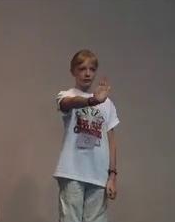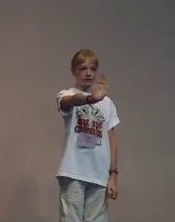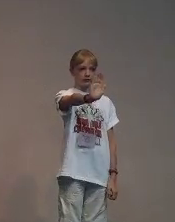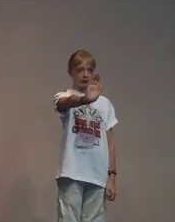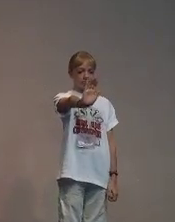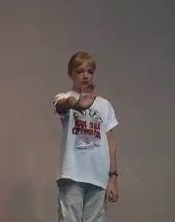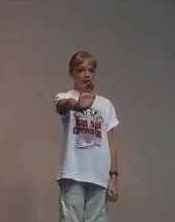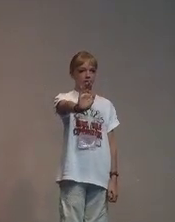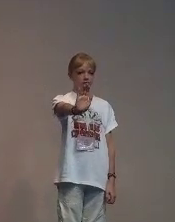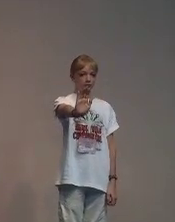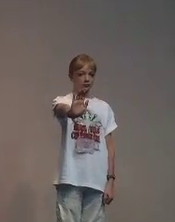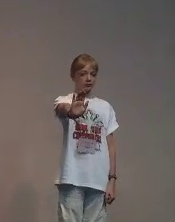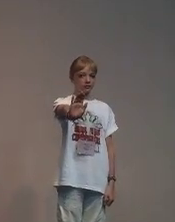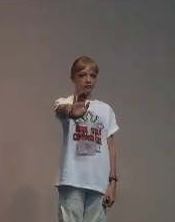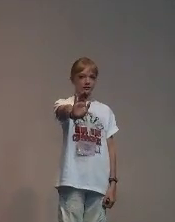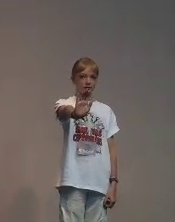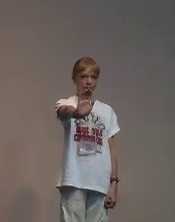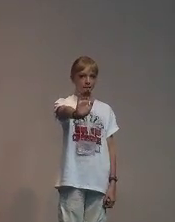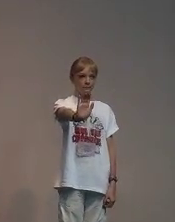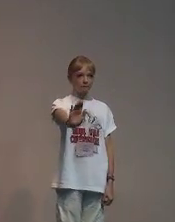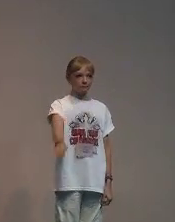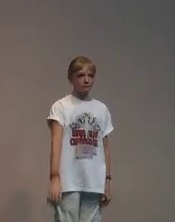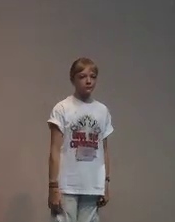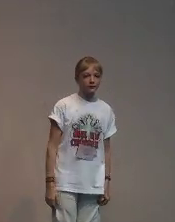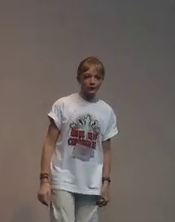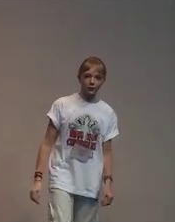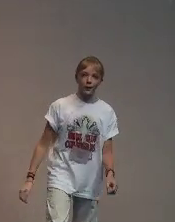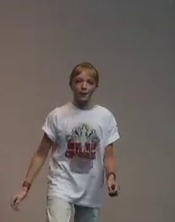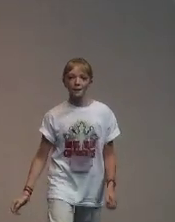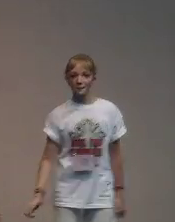Lord Woo-hoo!